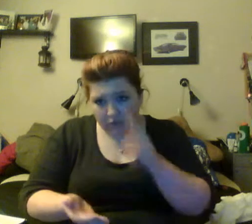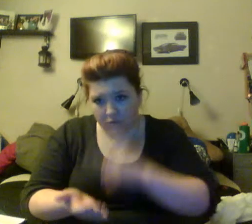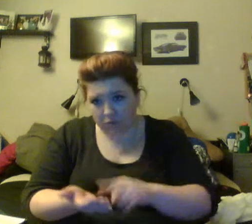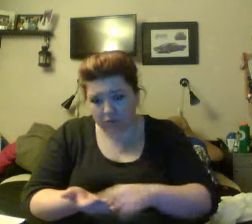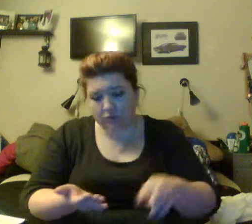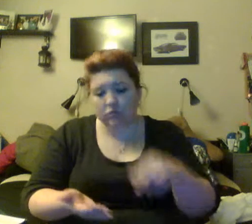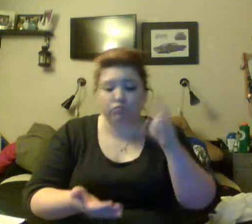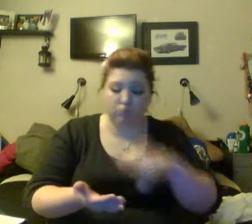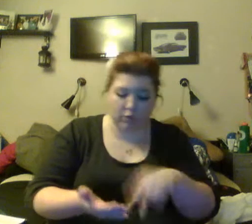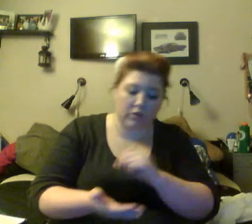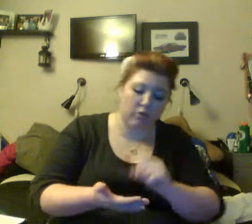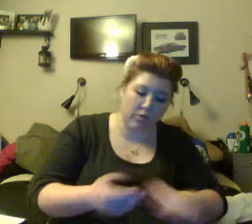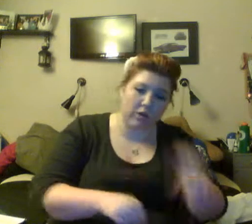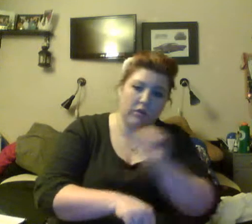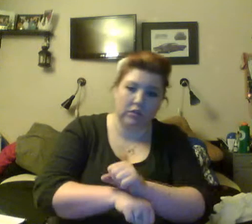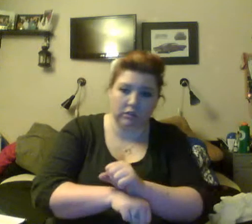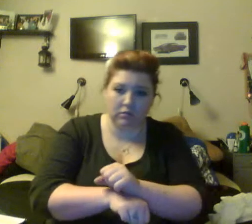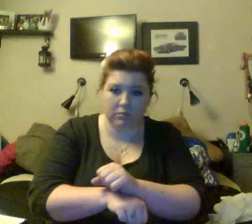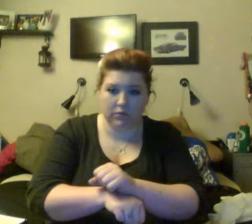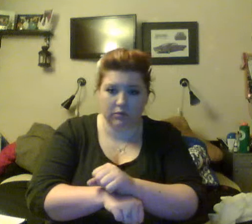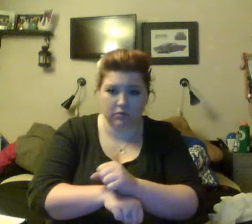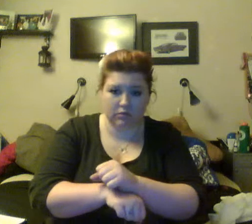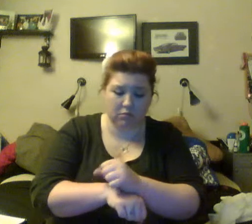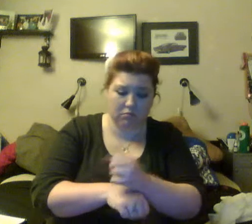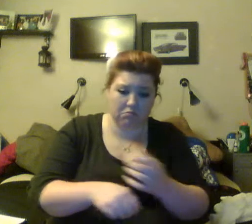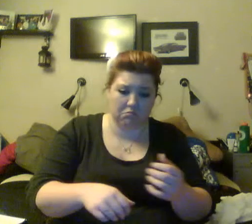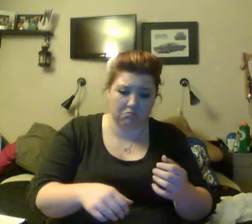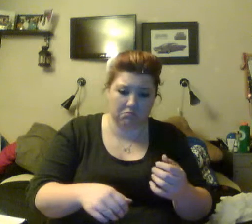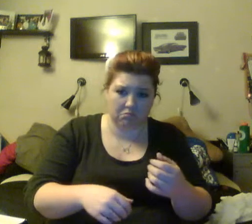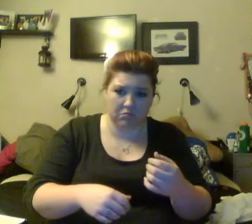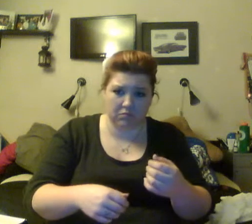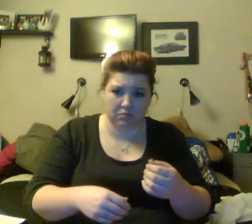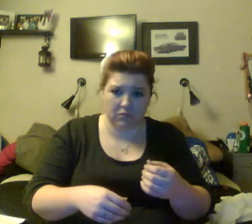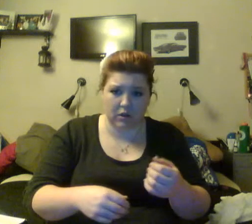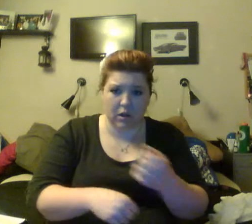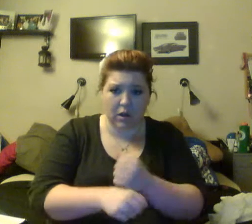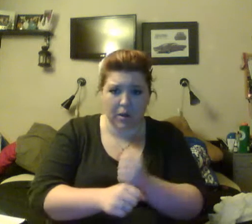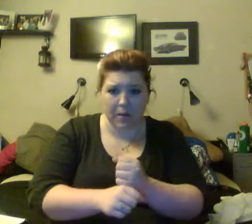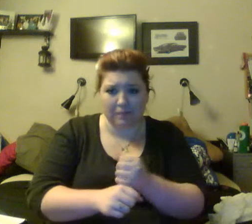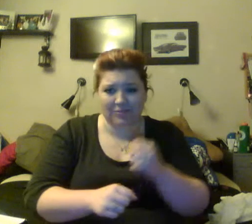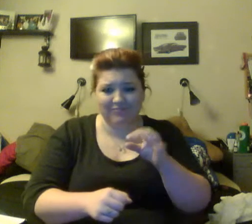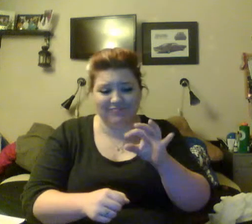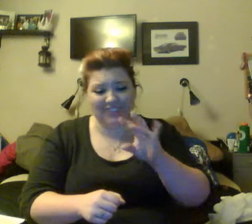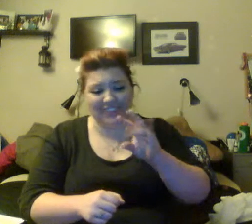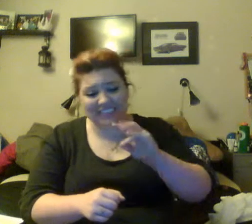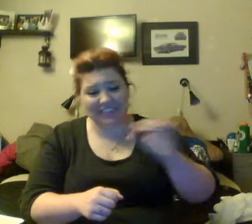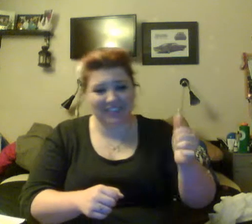then culminated in a short research paper, about a 7 to 10 page research paper. And doing